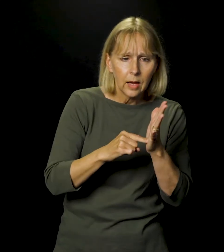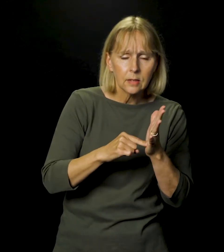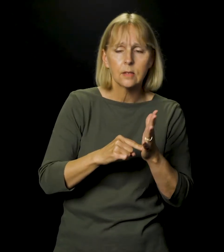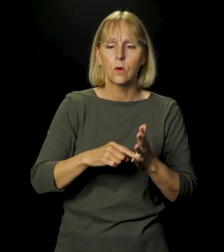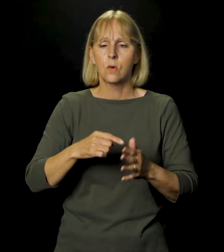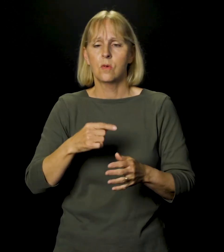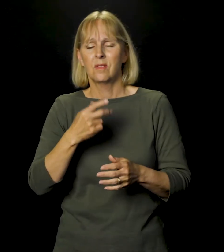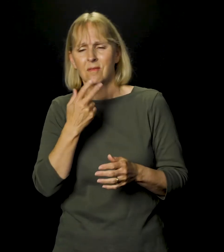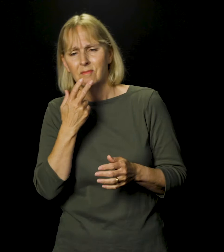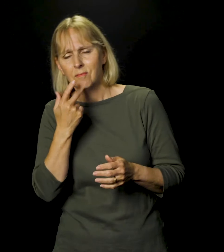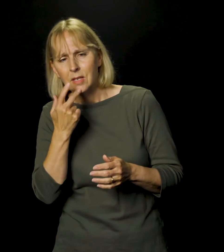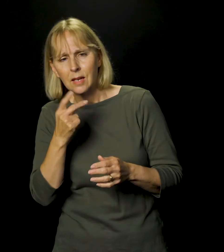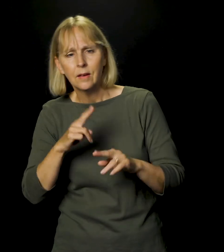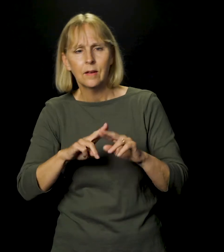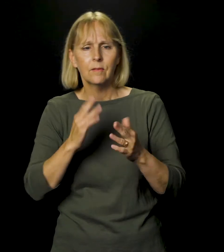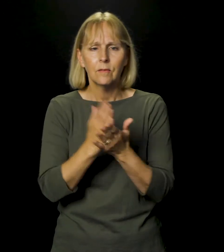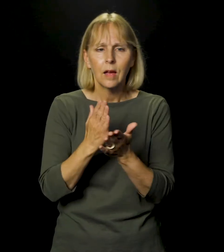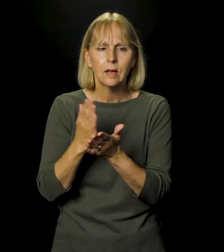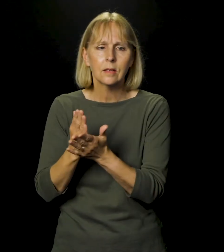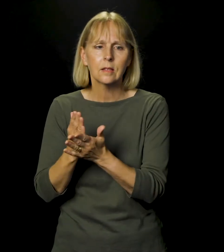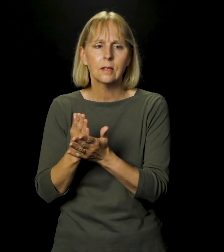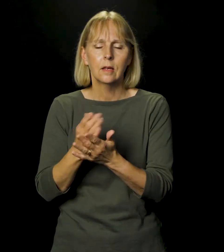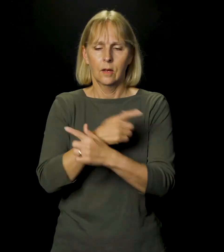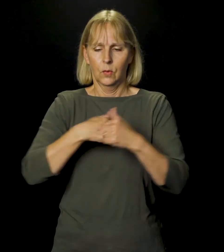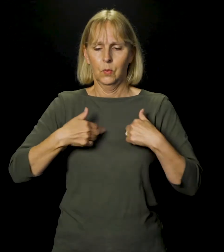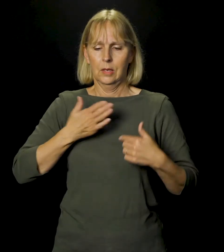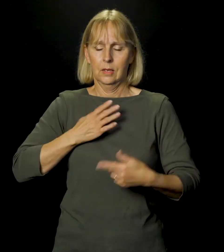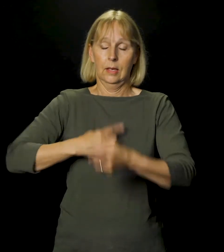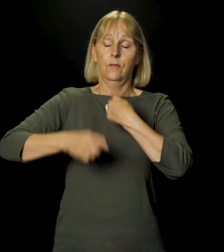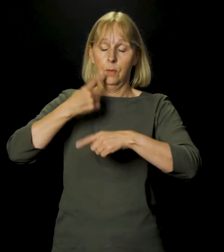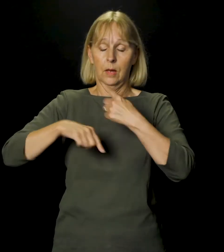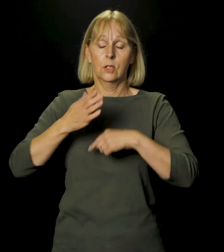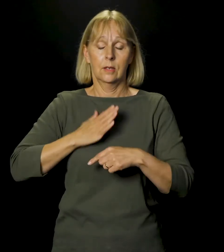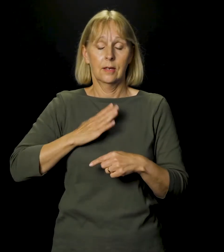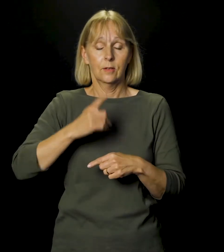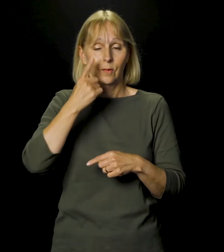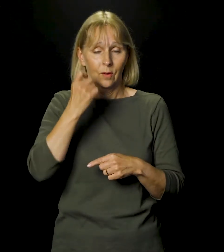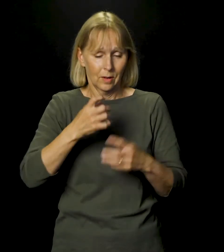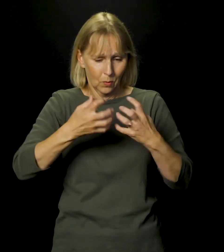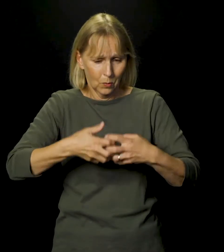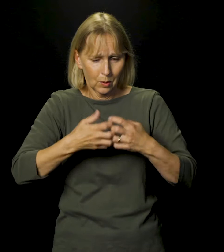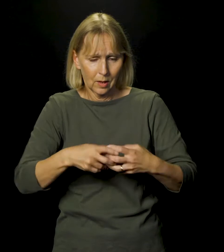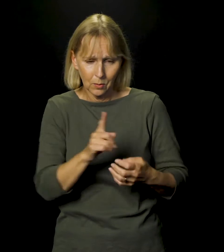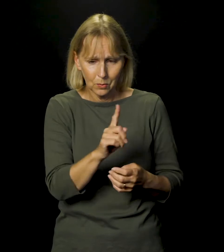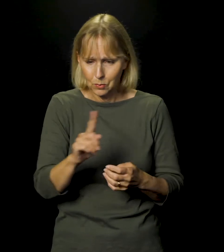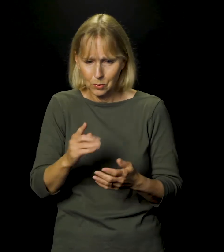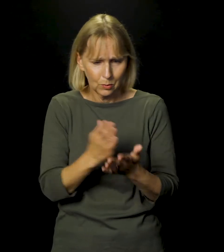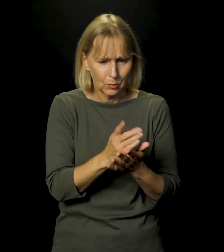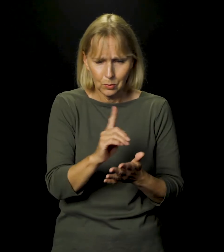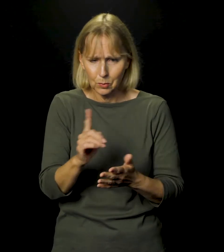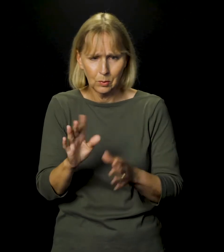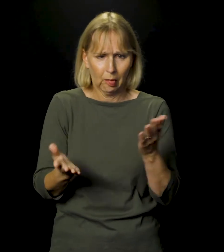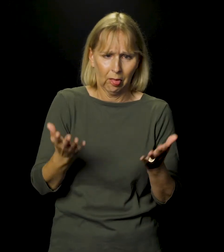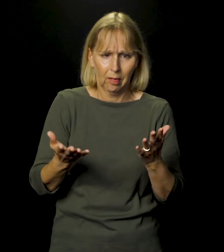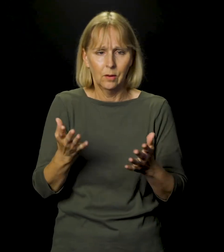you need to know and what you can ignore is exhausting. And at the same time, we are doing all the more of it." Does this ring